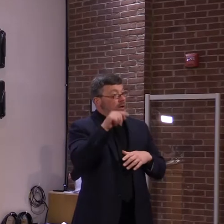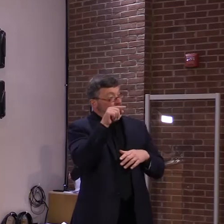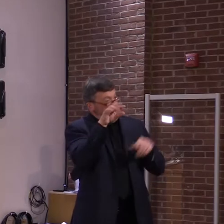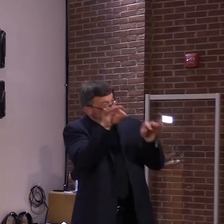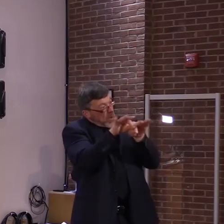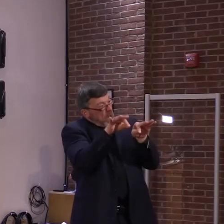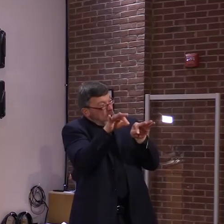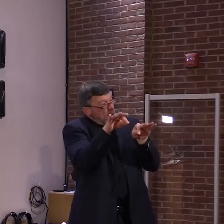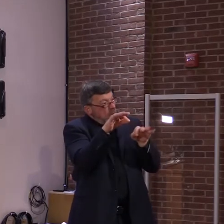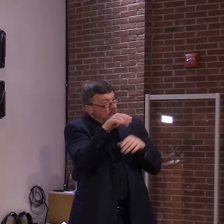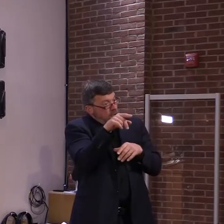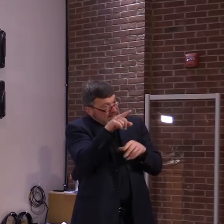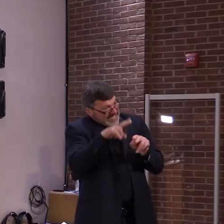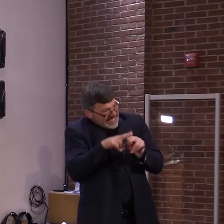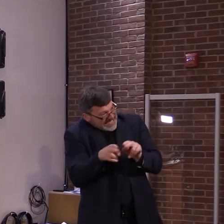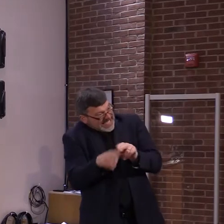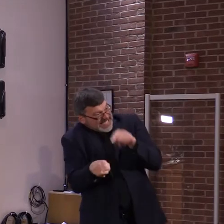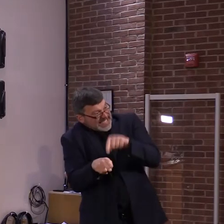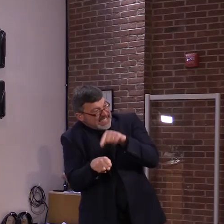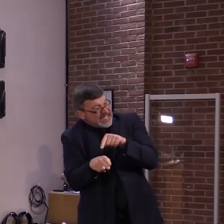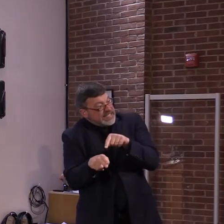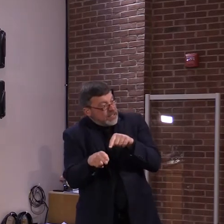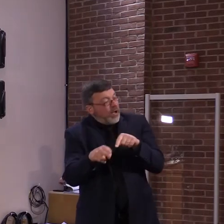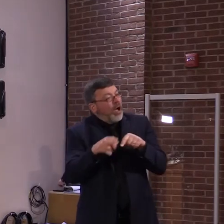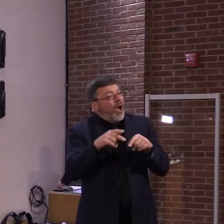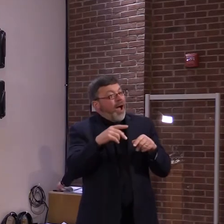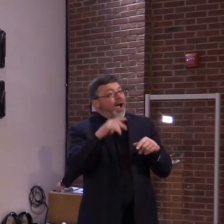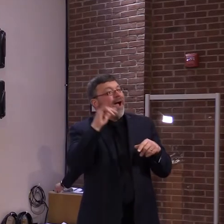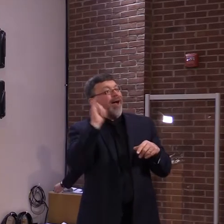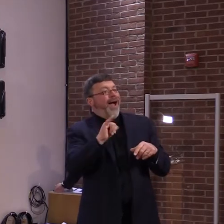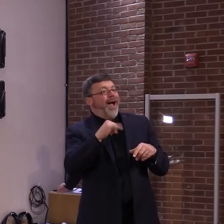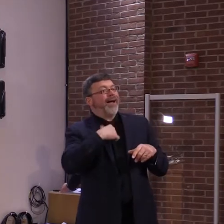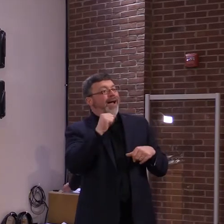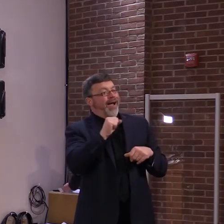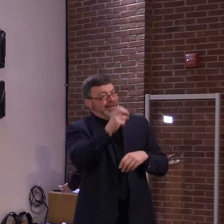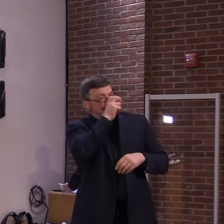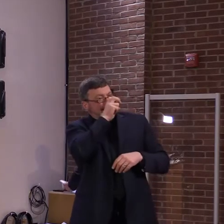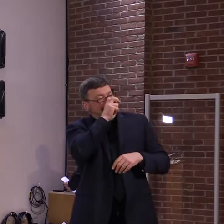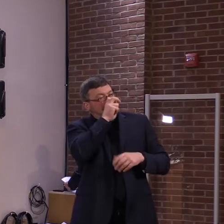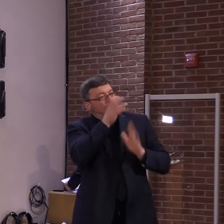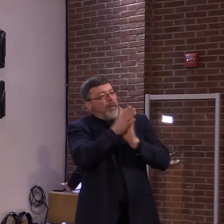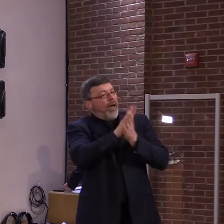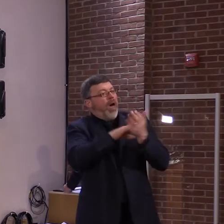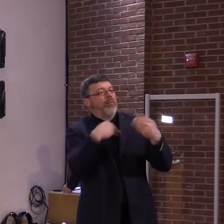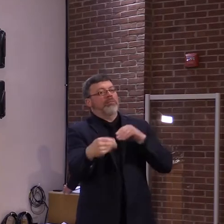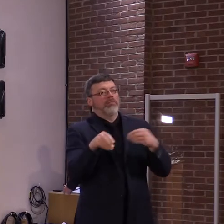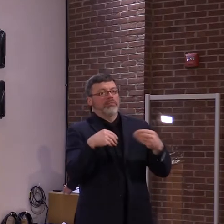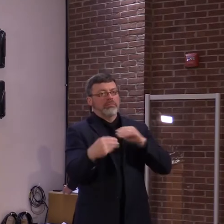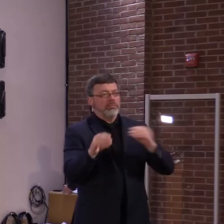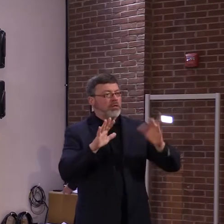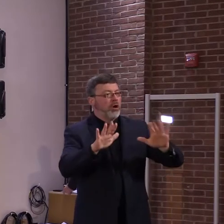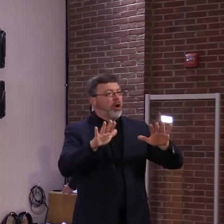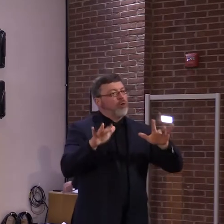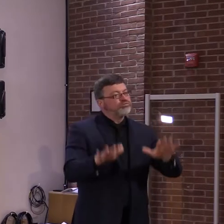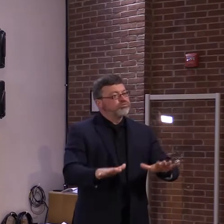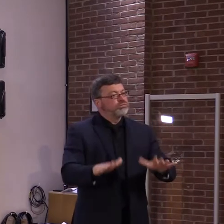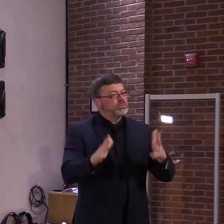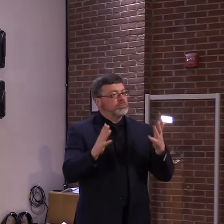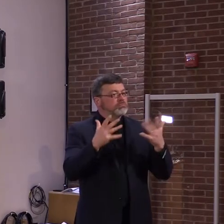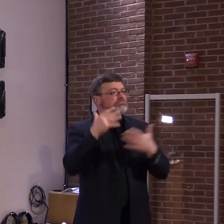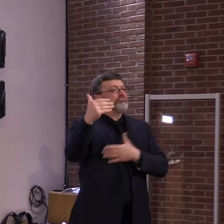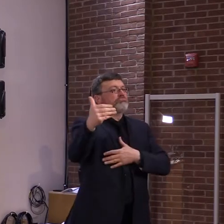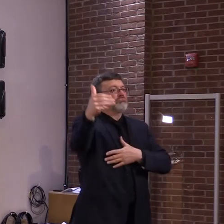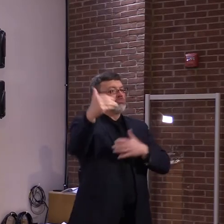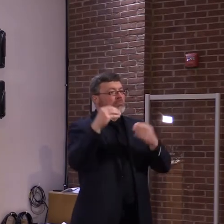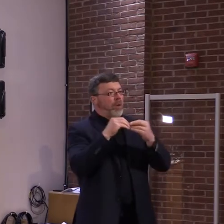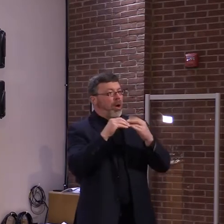more lethal variants. It's as simple as that. Which means for those of you who are getting vaccinated, and thank